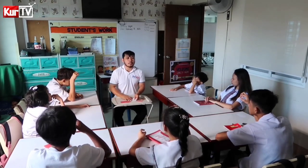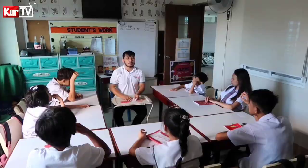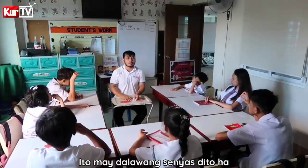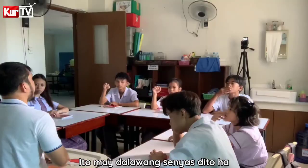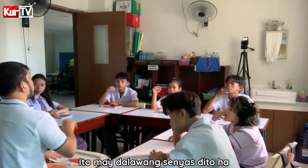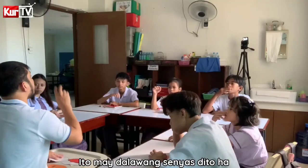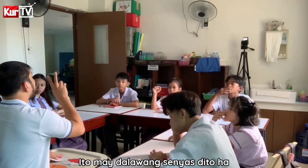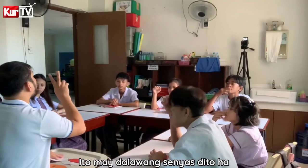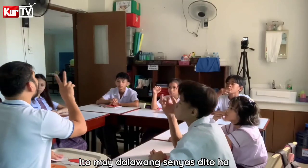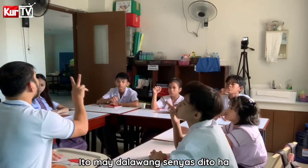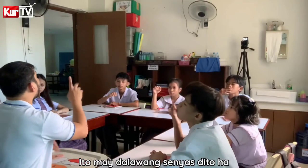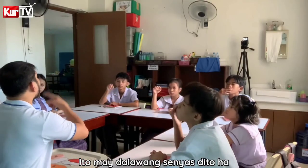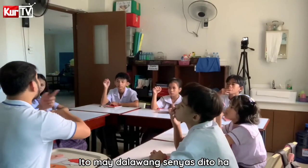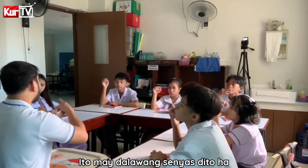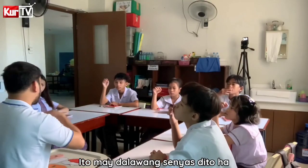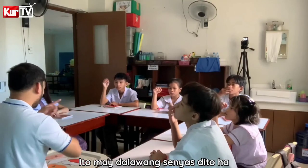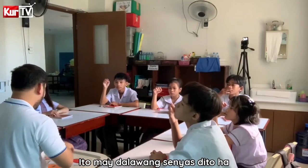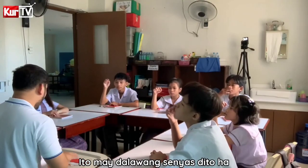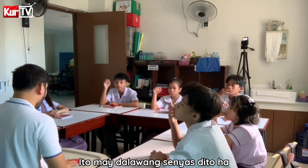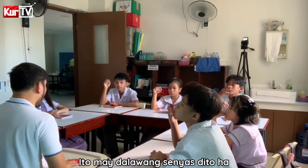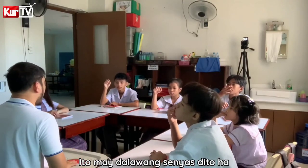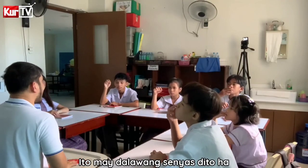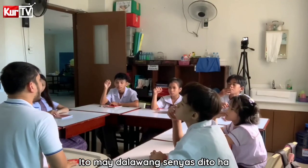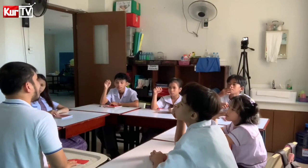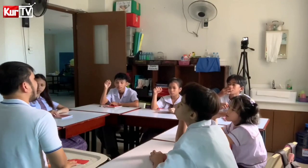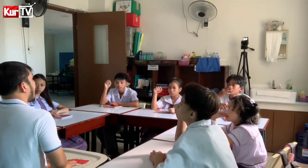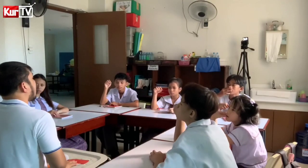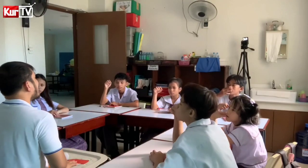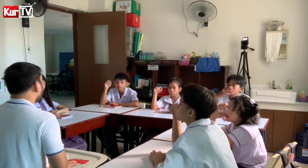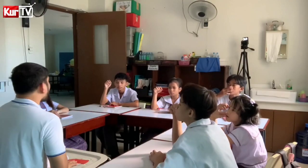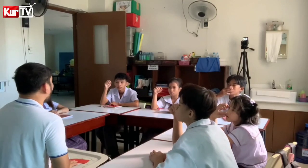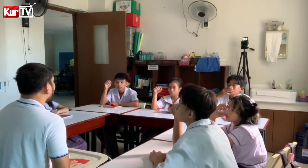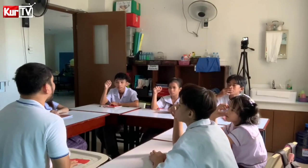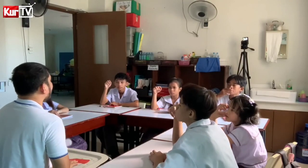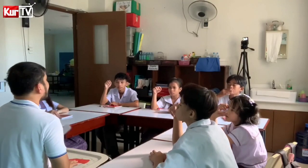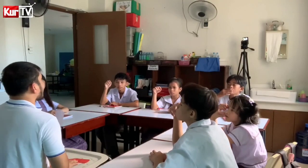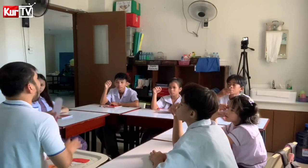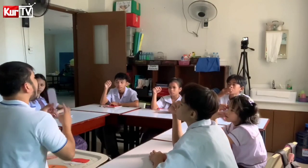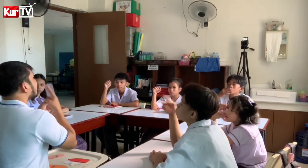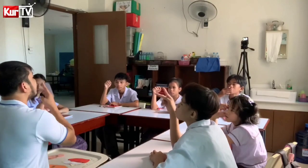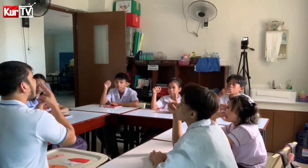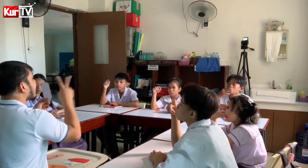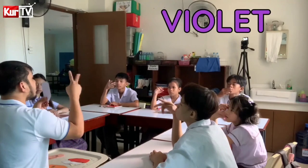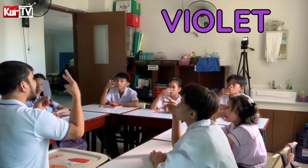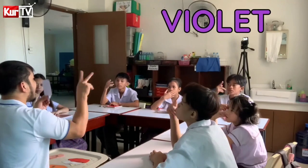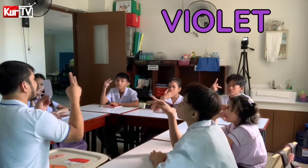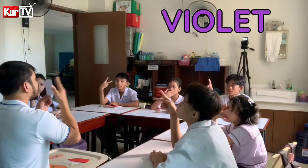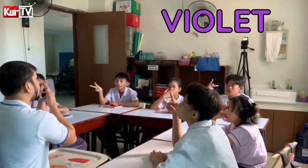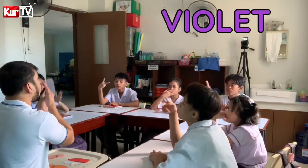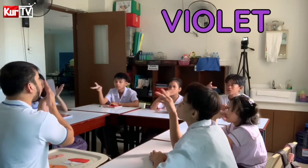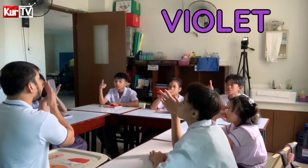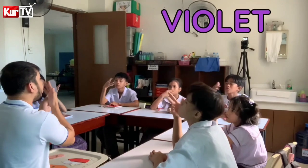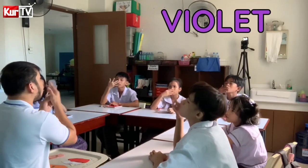Ito, meron dalawang senyas dito, ha? Our next color is violet. Color